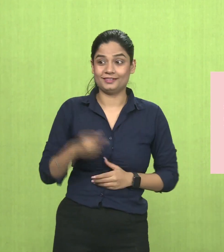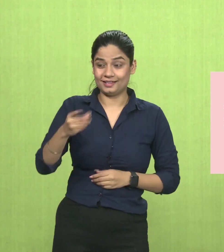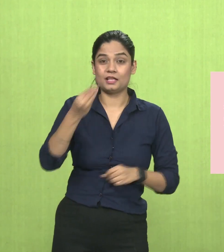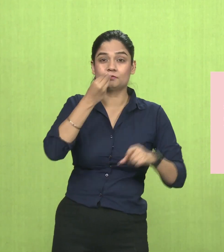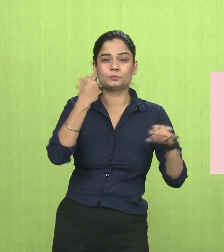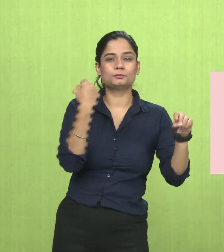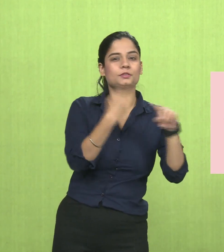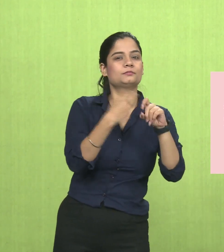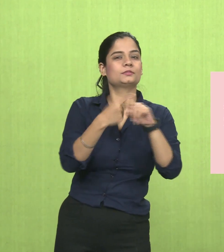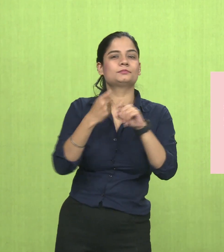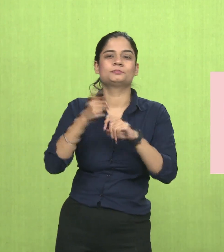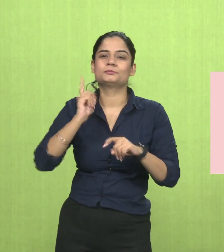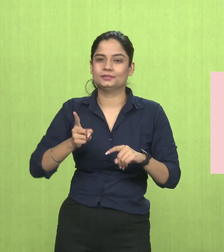which has yellow skin and yellow eyes.